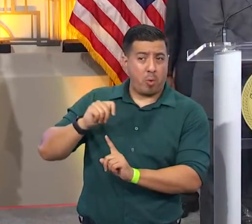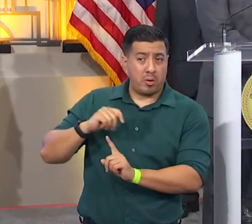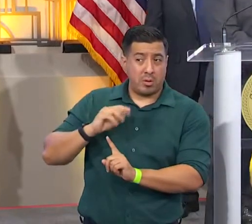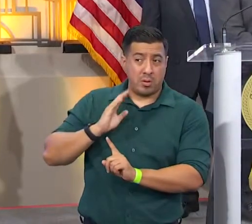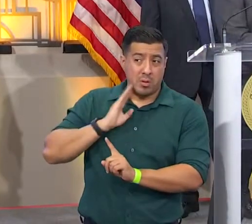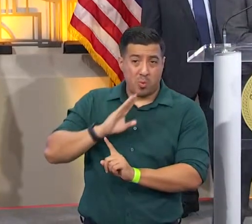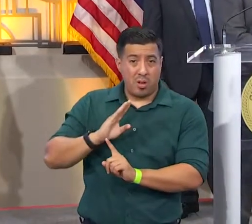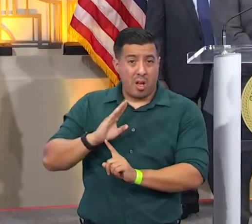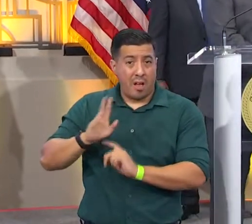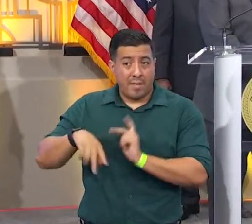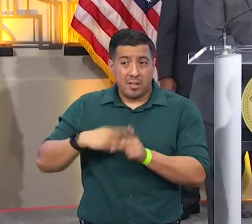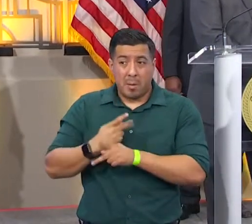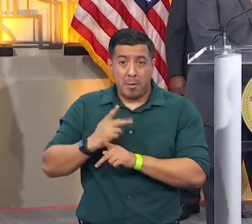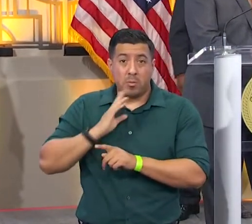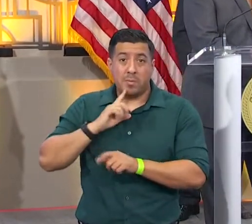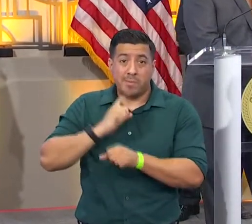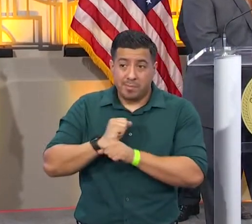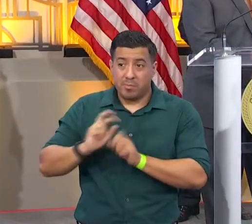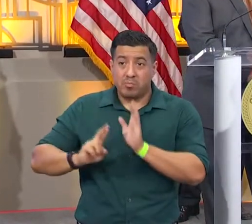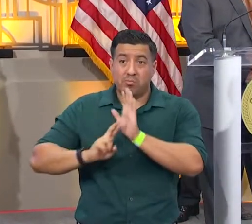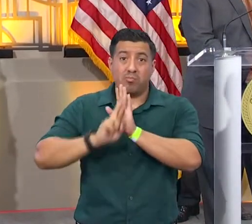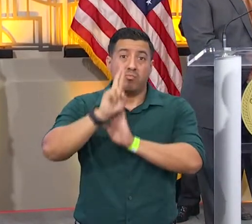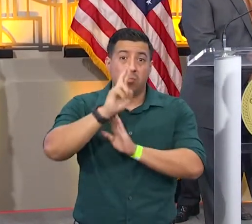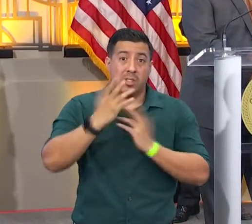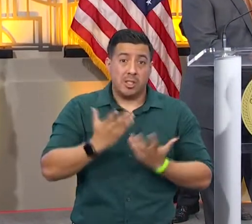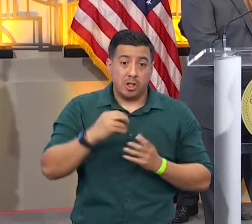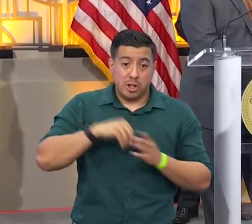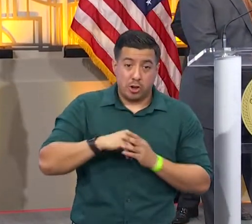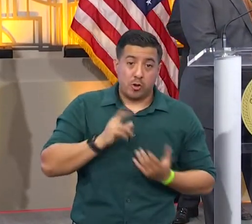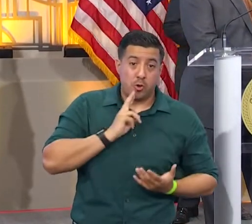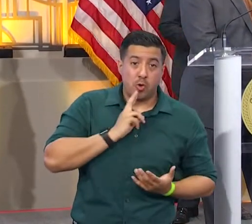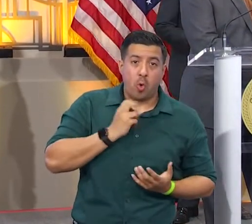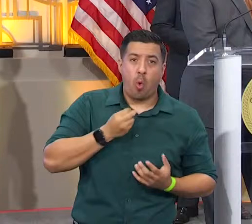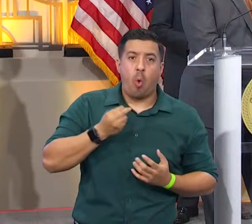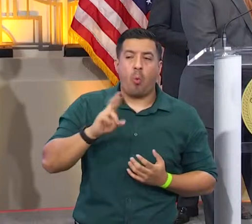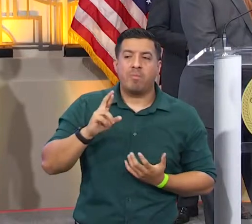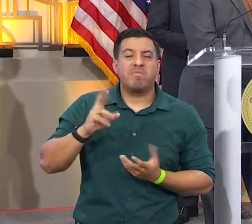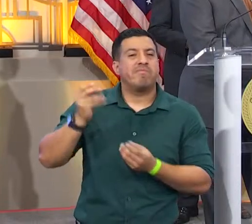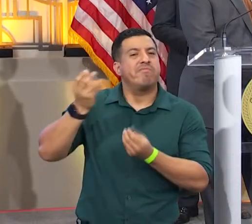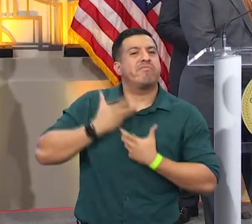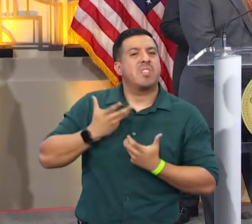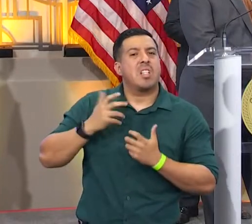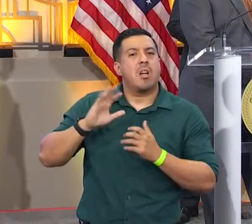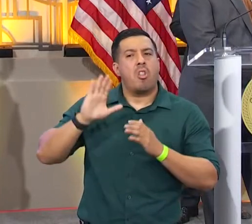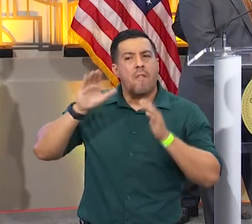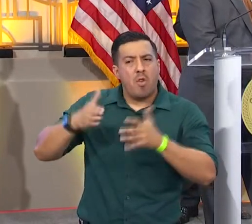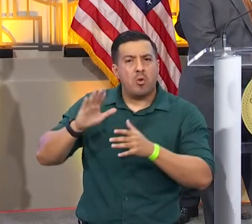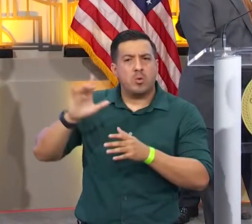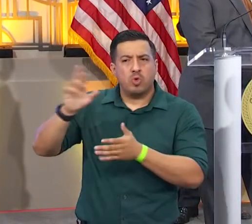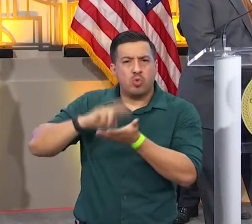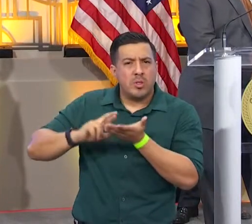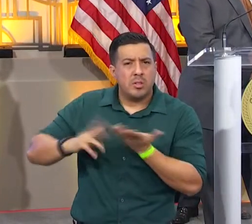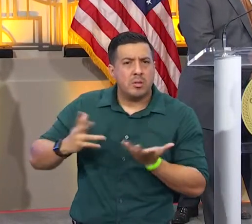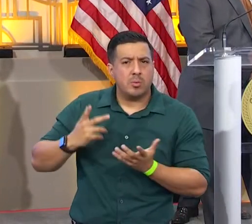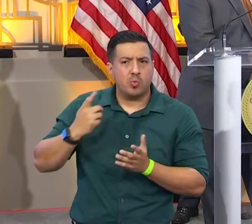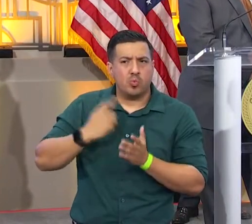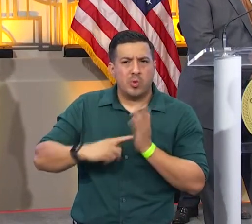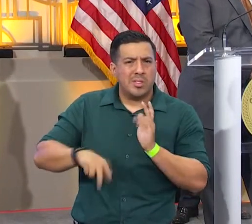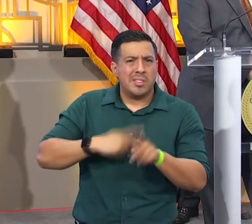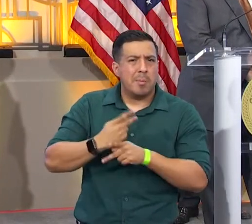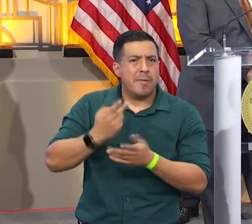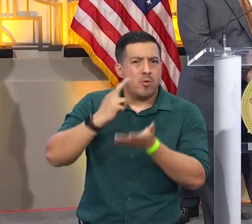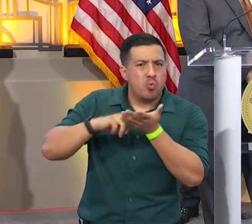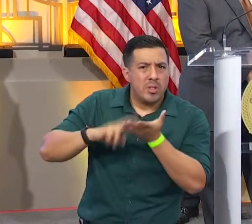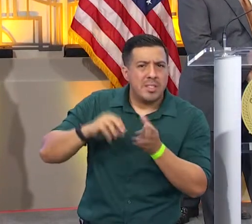be some form of launches, you know, right here in Houston? And also just tell us about the focus for the important research up there. What can be done and